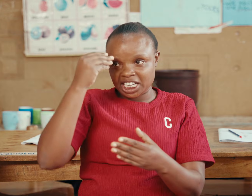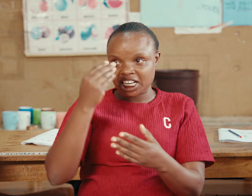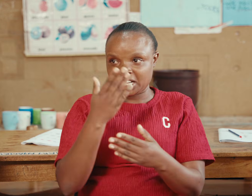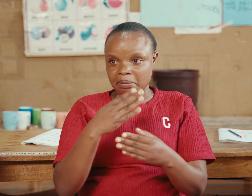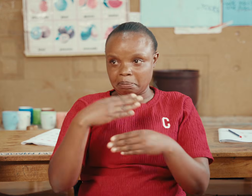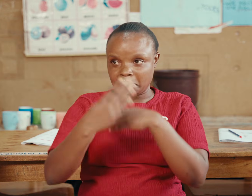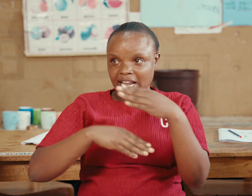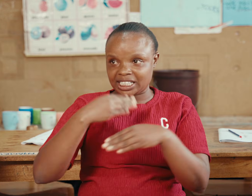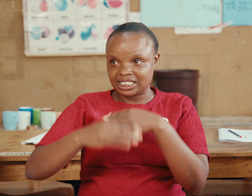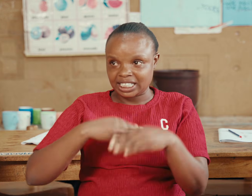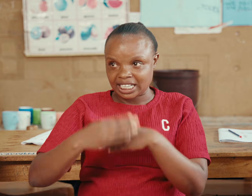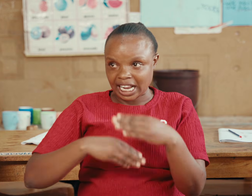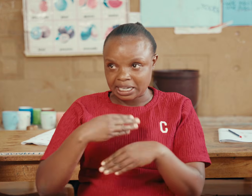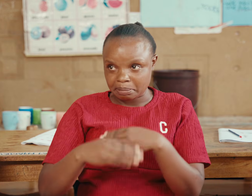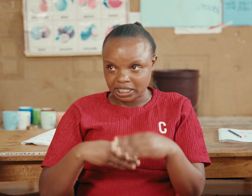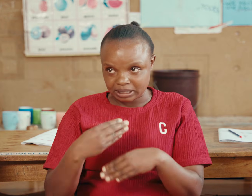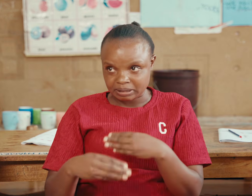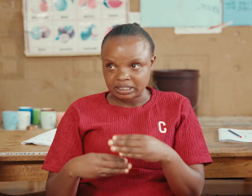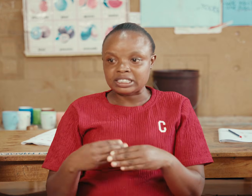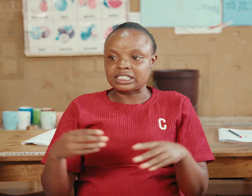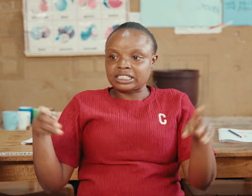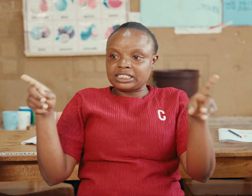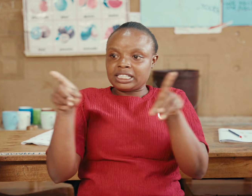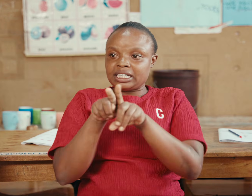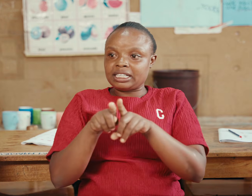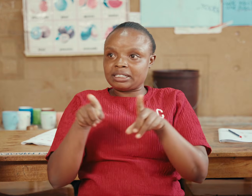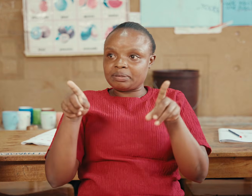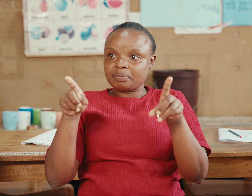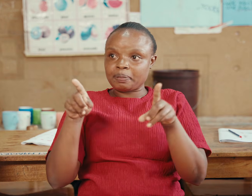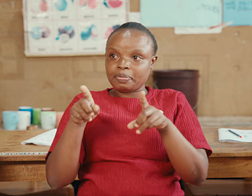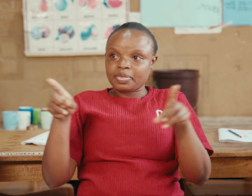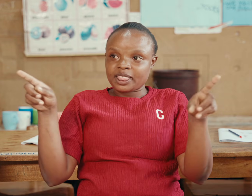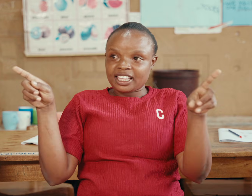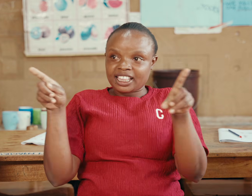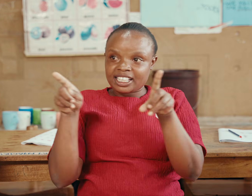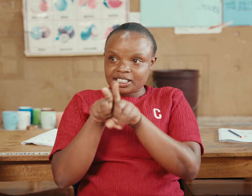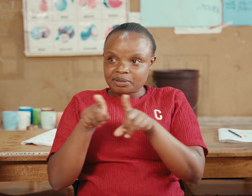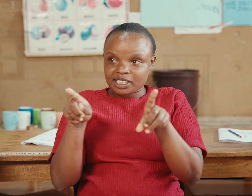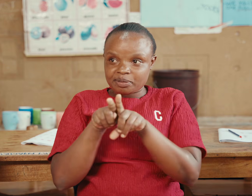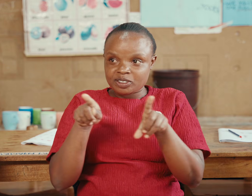a lot of learning practices, and also at the same time,